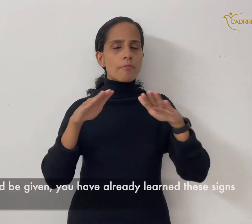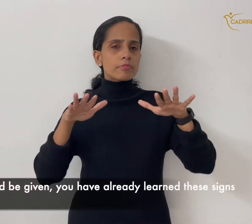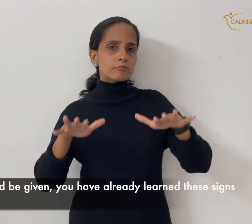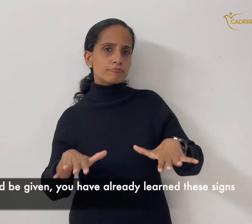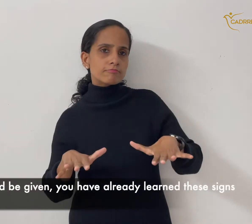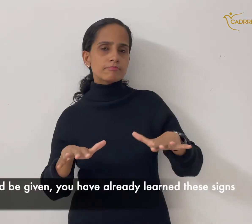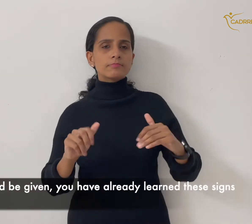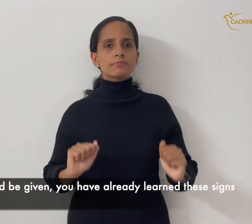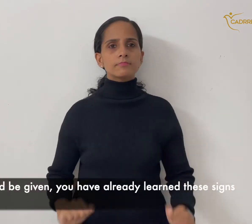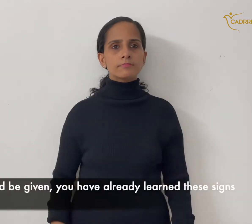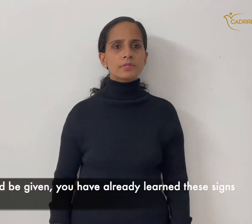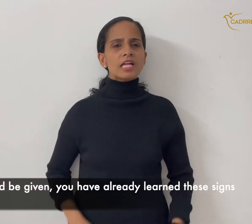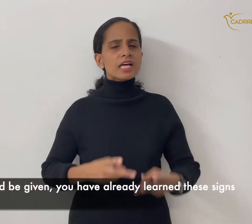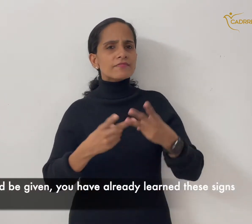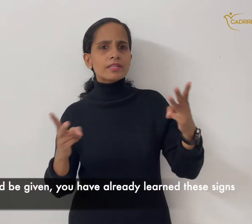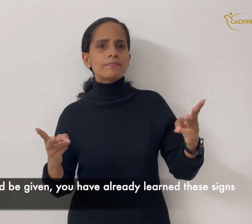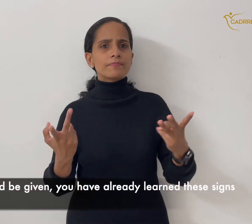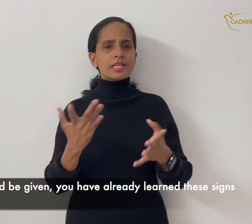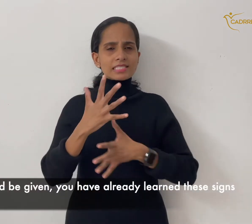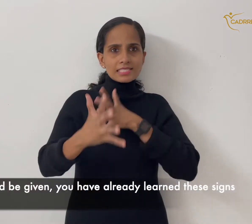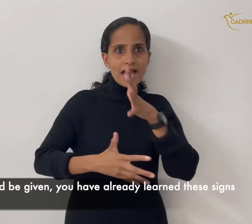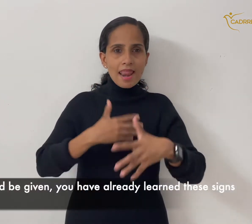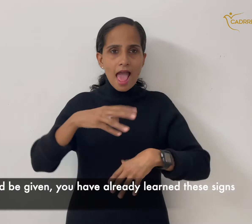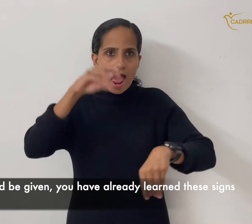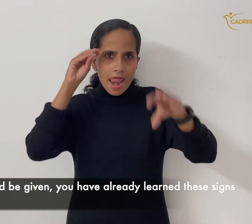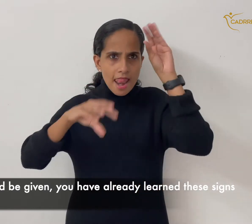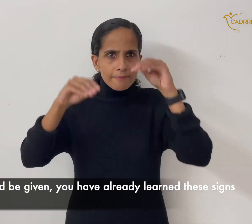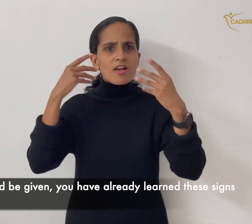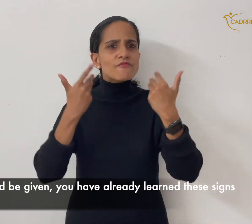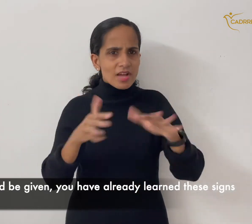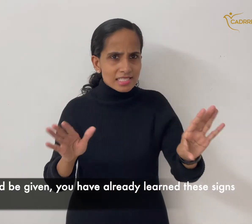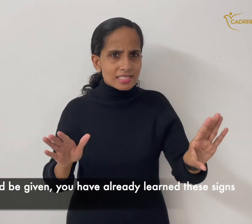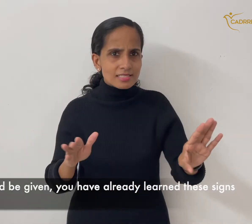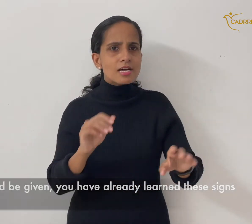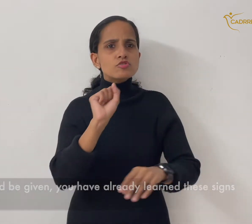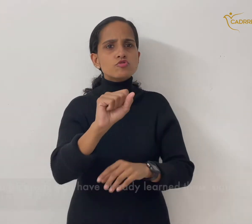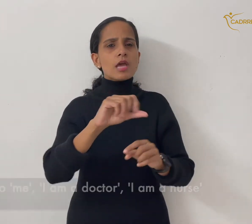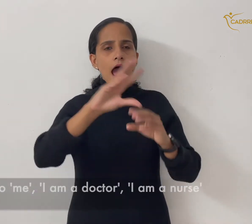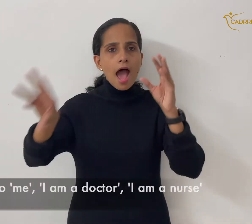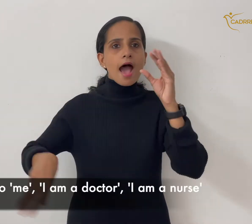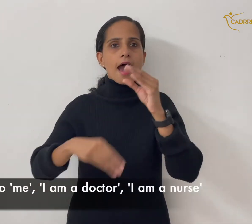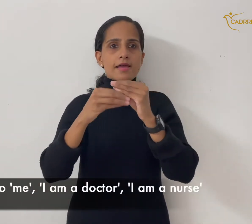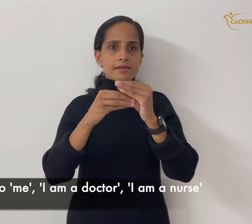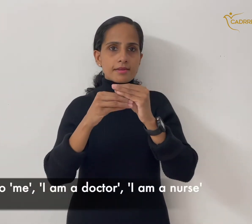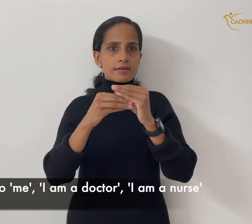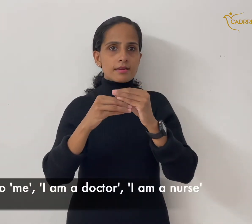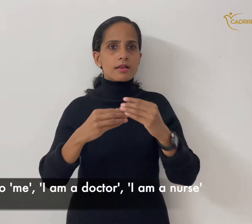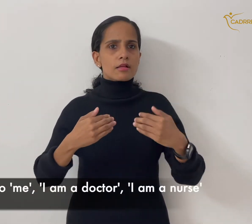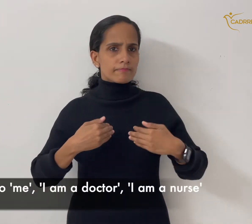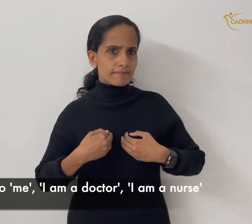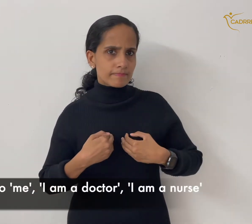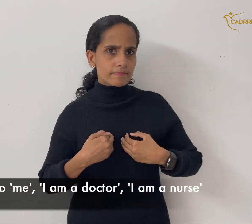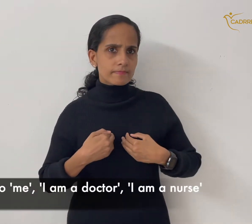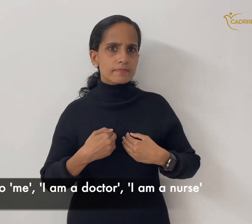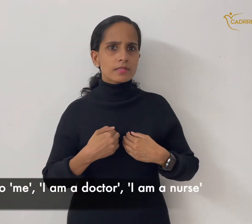Different answers could be given. You have already learned these signs, so you could add, to me, I am a